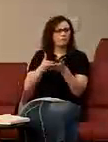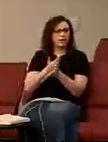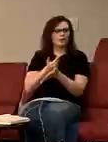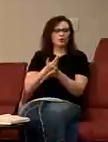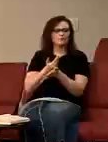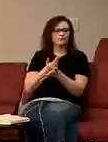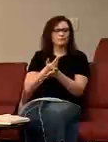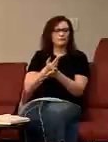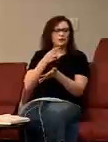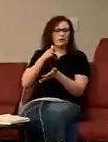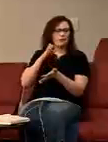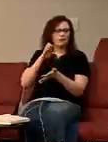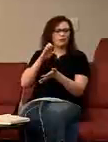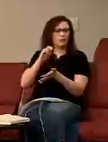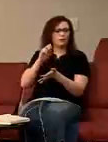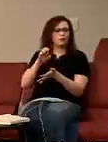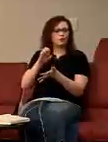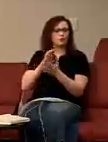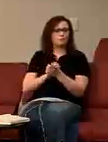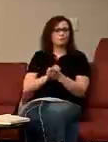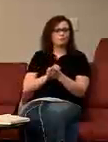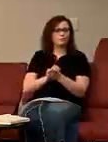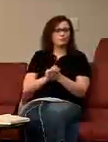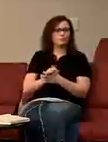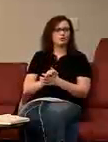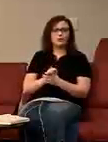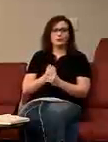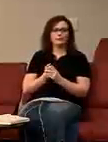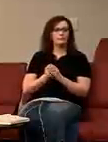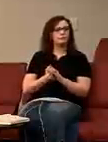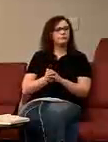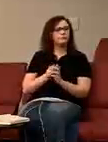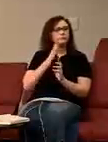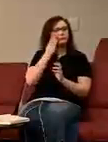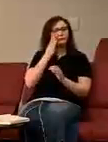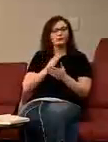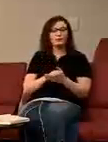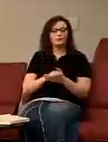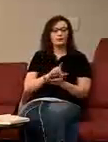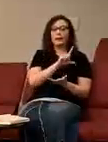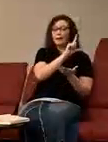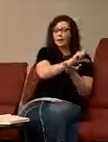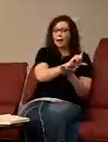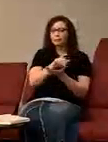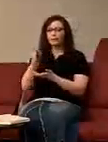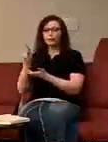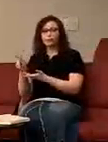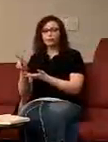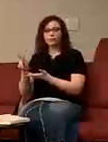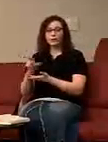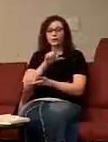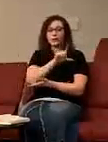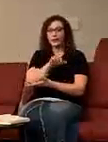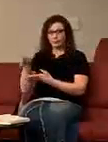than the Labrador in there. So if you take one Labrador, so if you take a Lab and a Poodle, you get a Labradoodle. If you